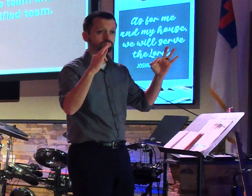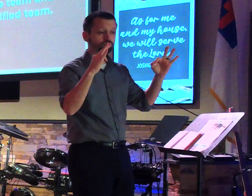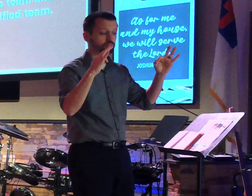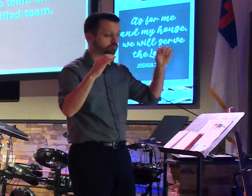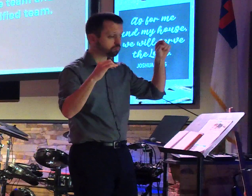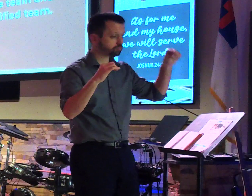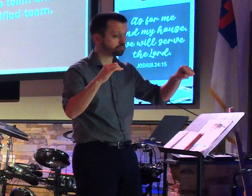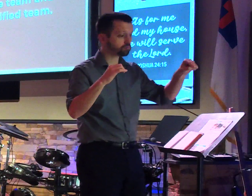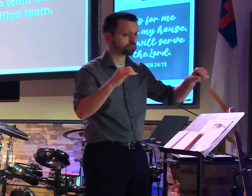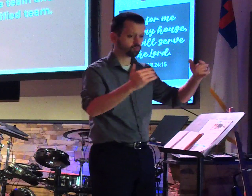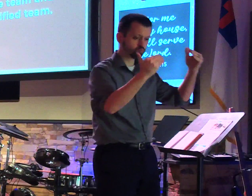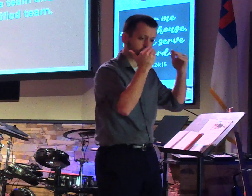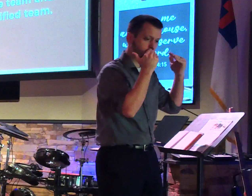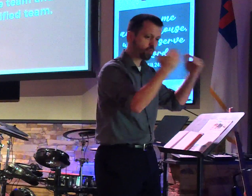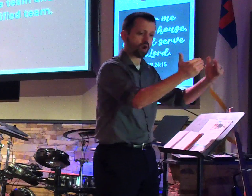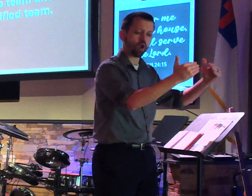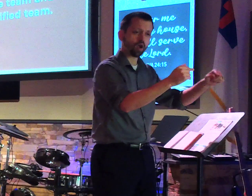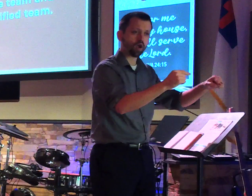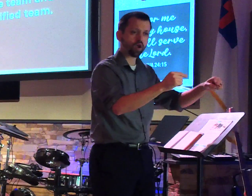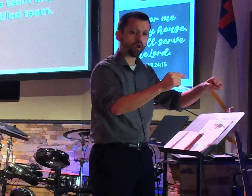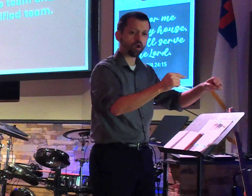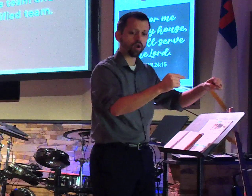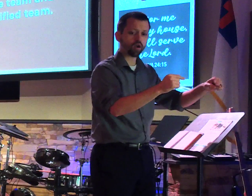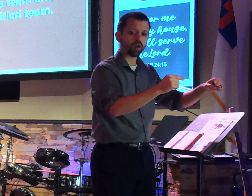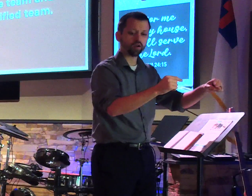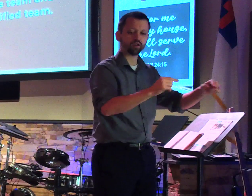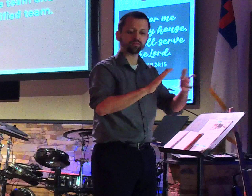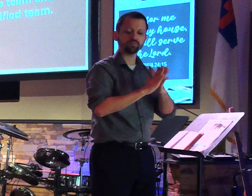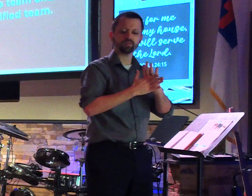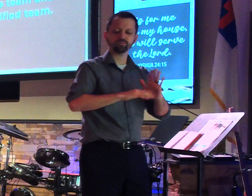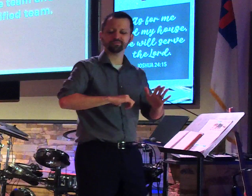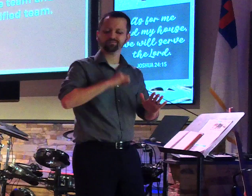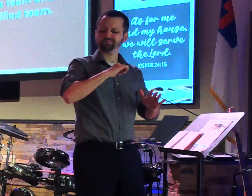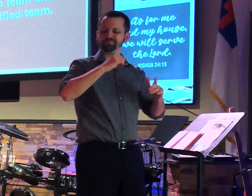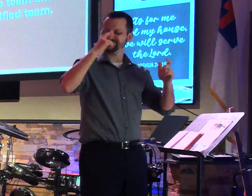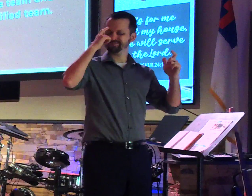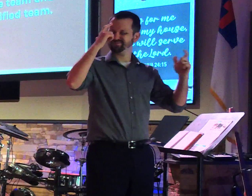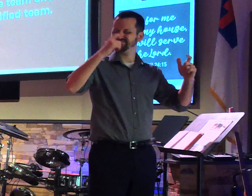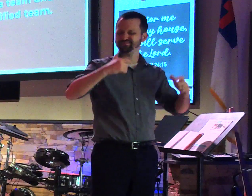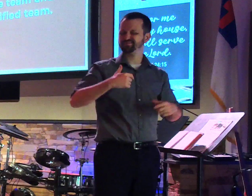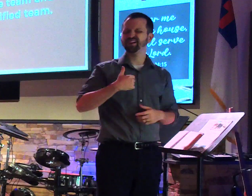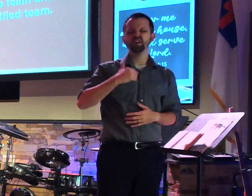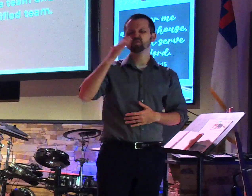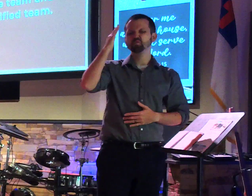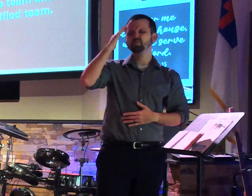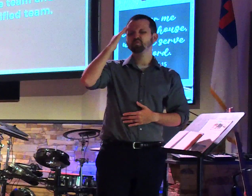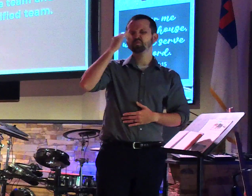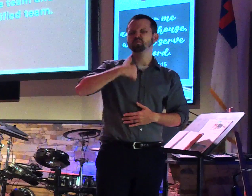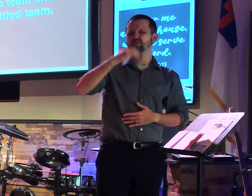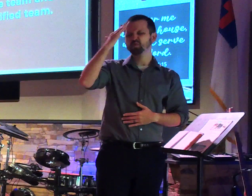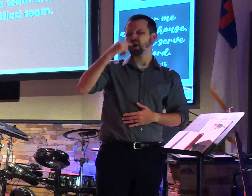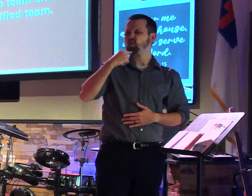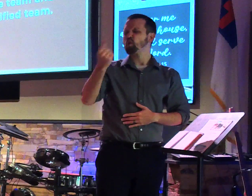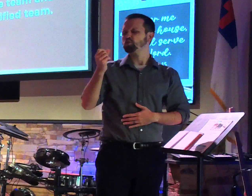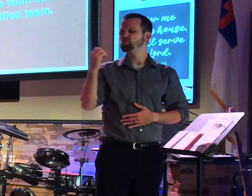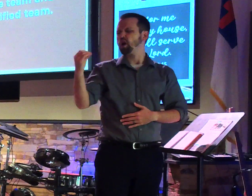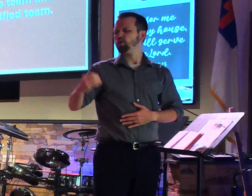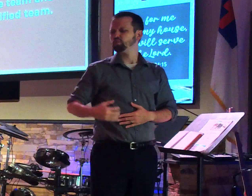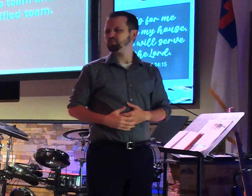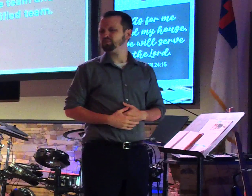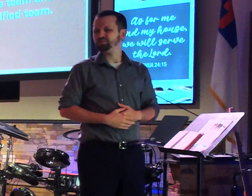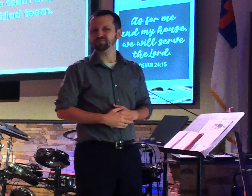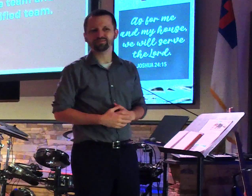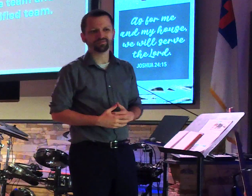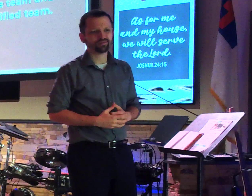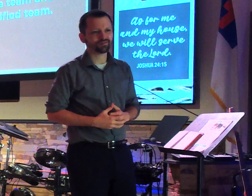then the spouse that forged on ahead gets kind of prideful and puffed up and says, yeah, I knew it. I told you so.